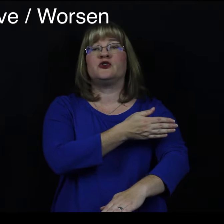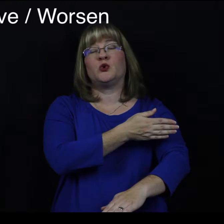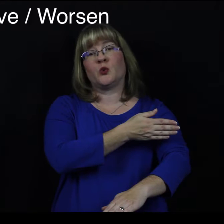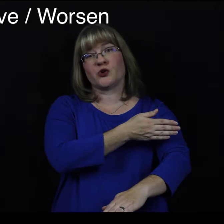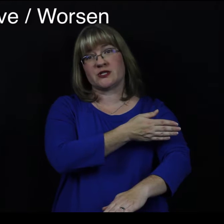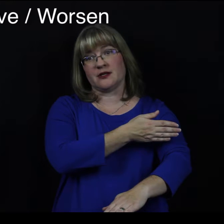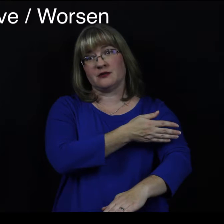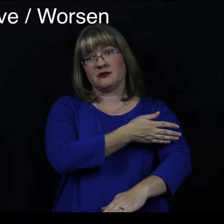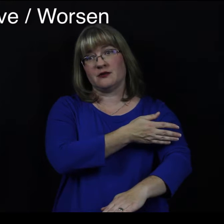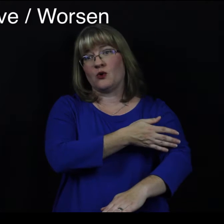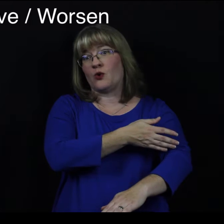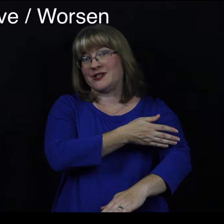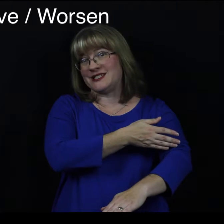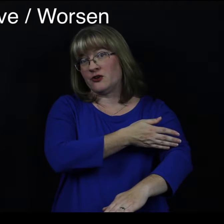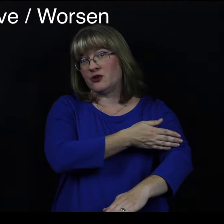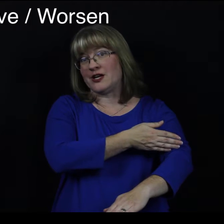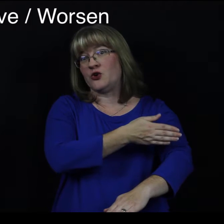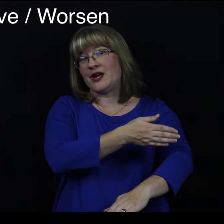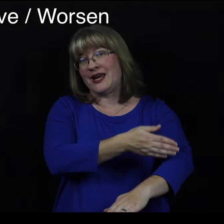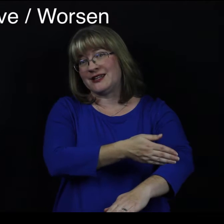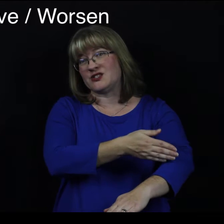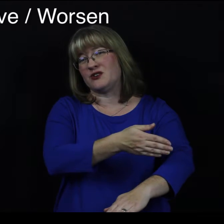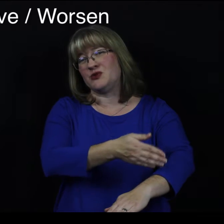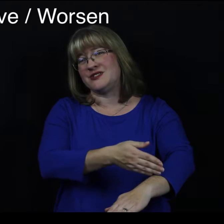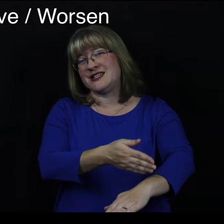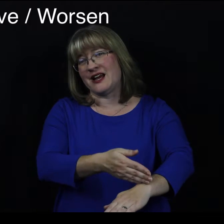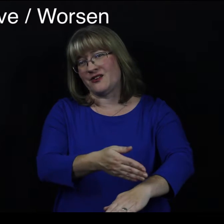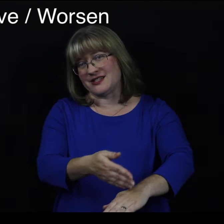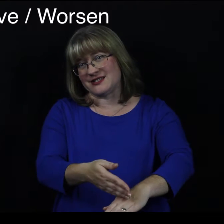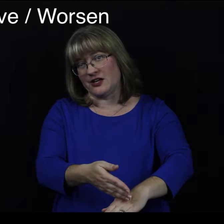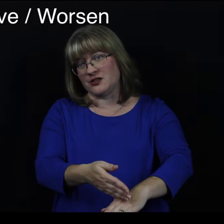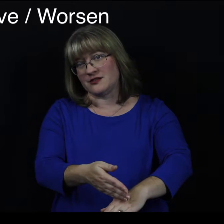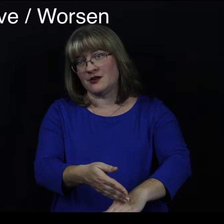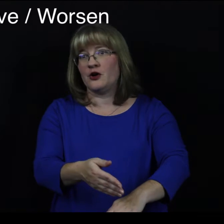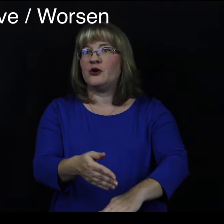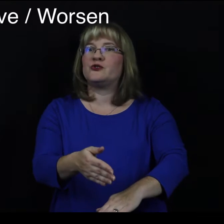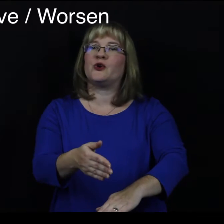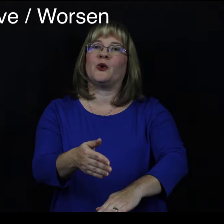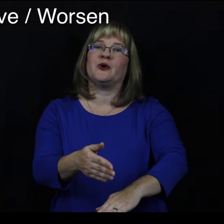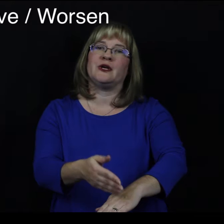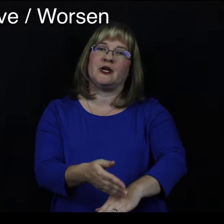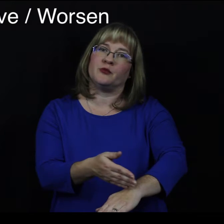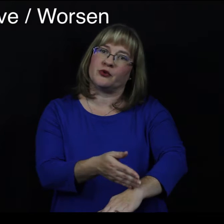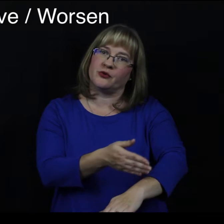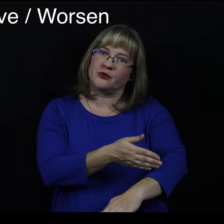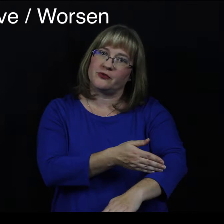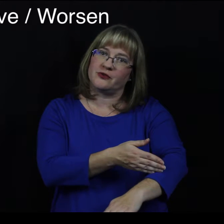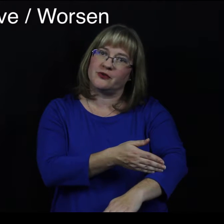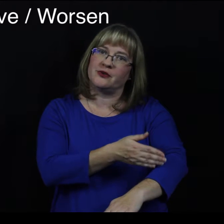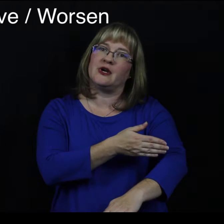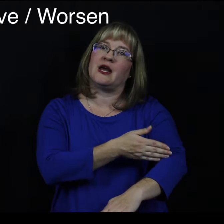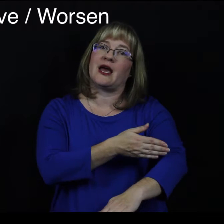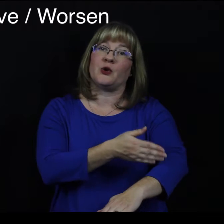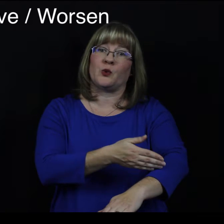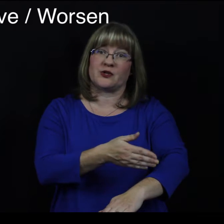To worsen or deteriorate, your hand is going to move down in stages. So improve and